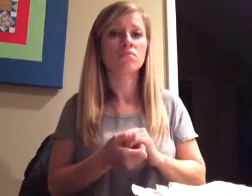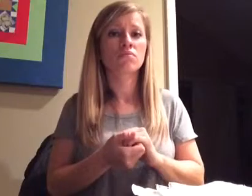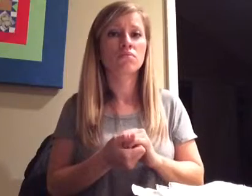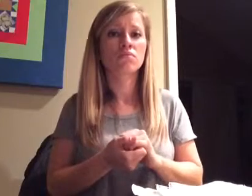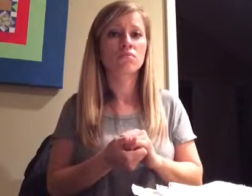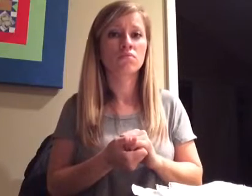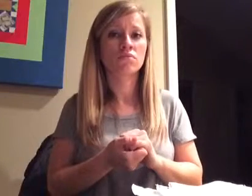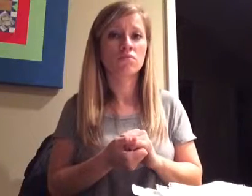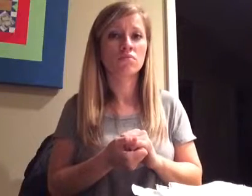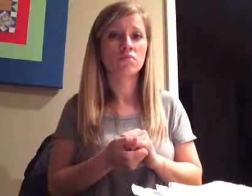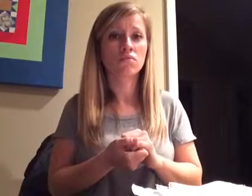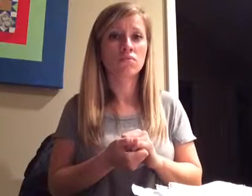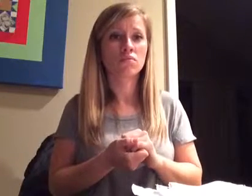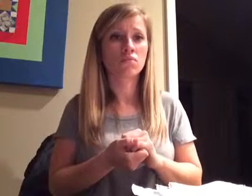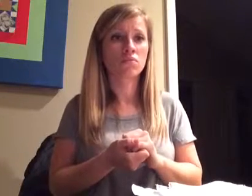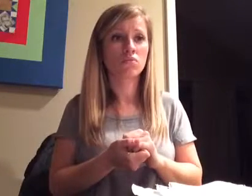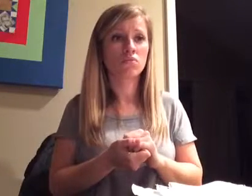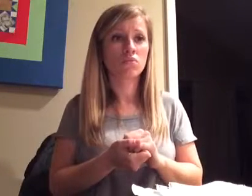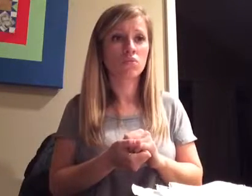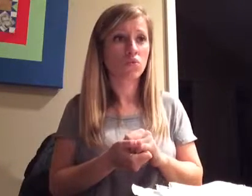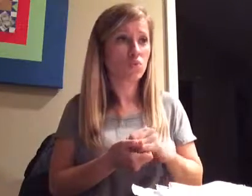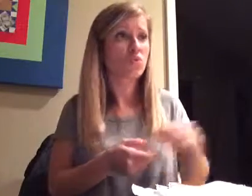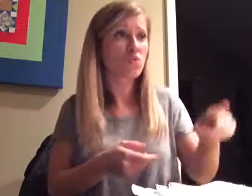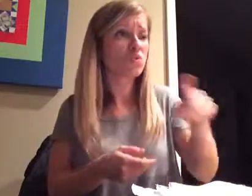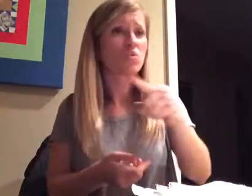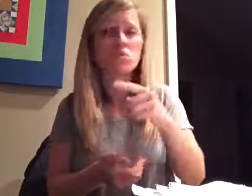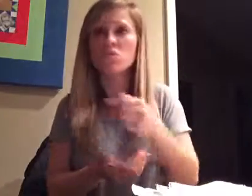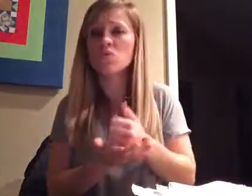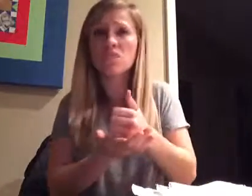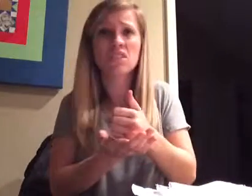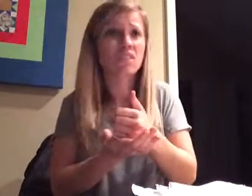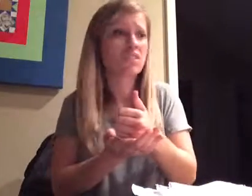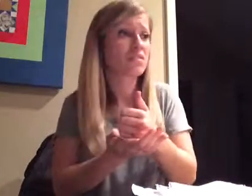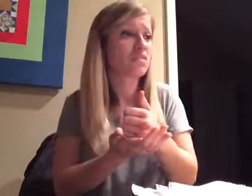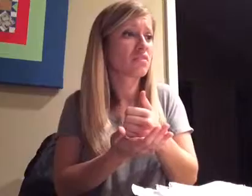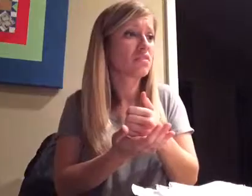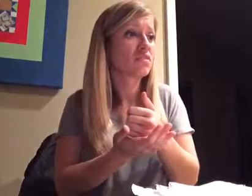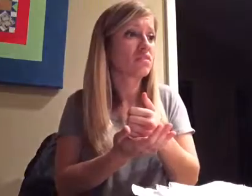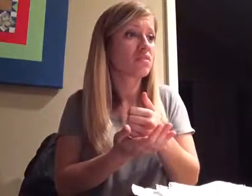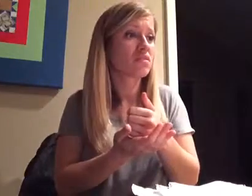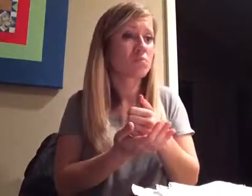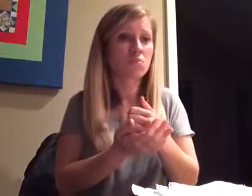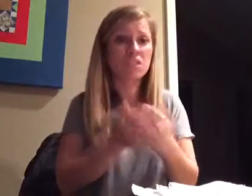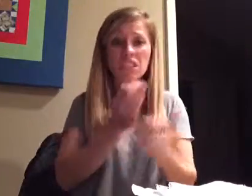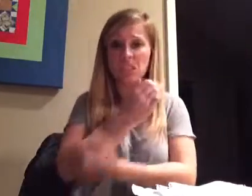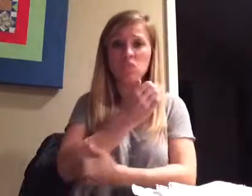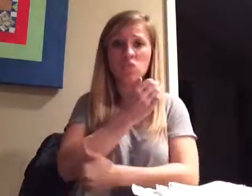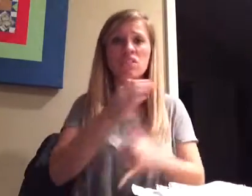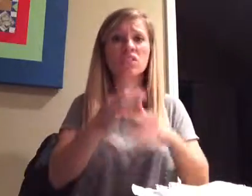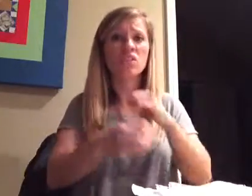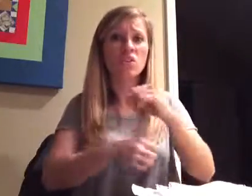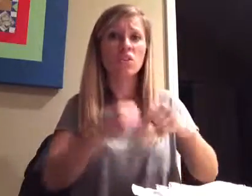Will you join in the battle to make it possible for all nations to live in enduring peace